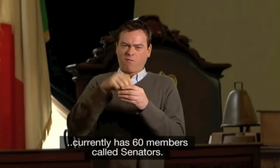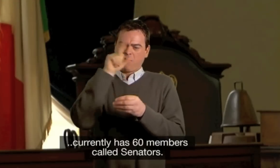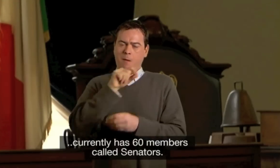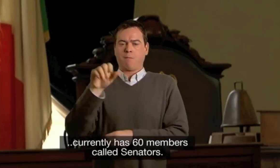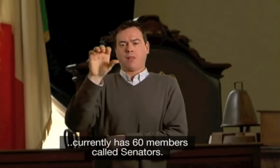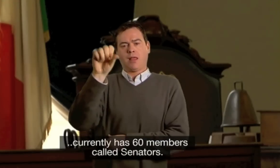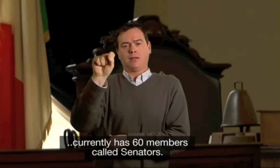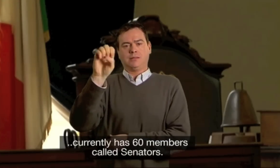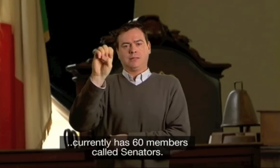senators.